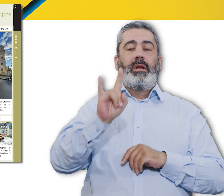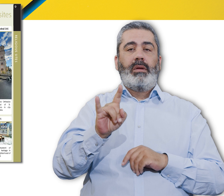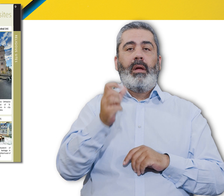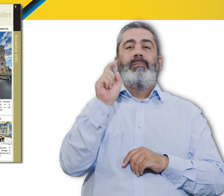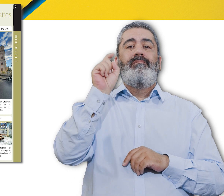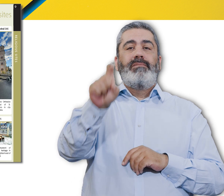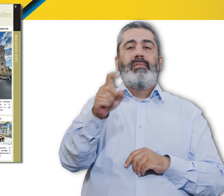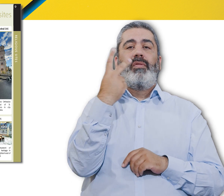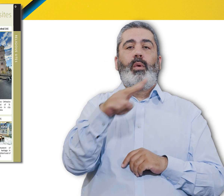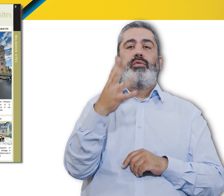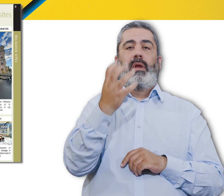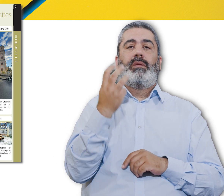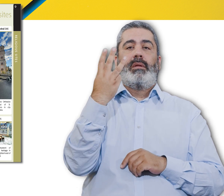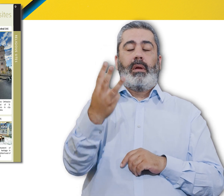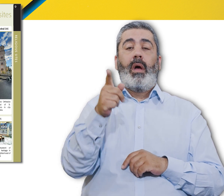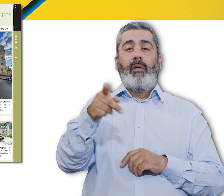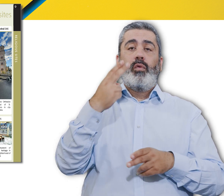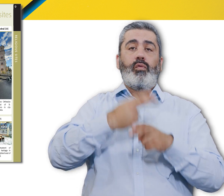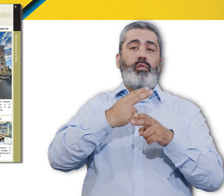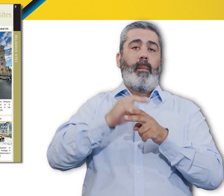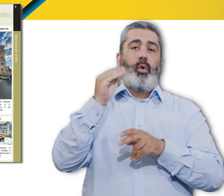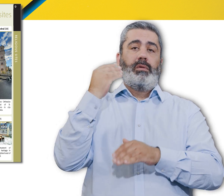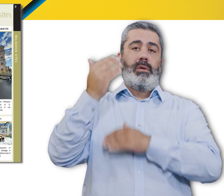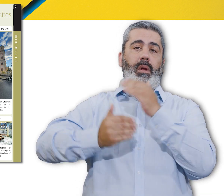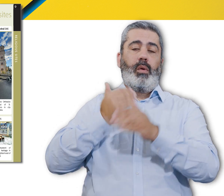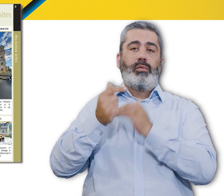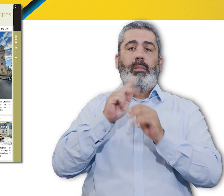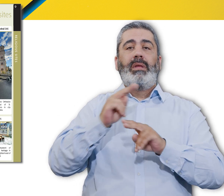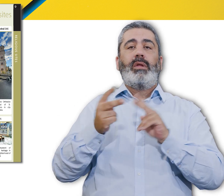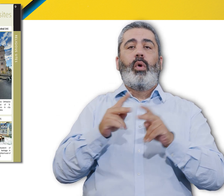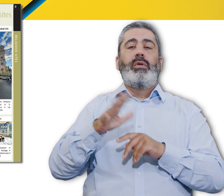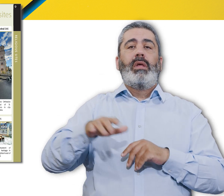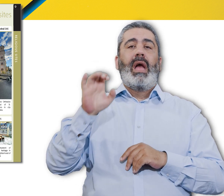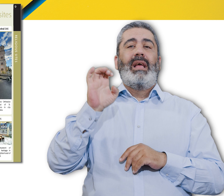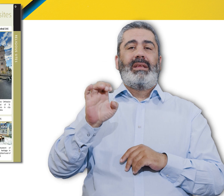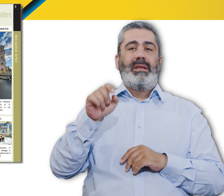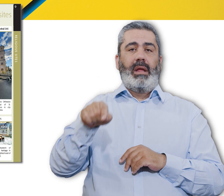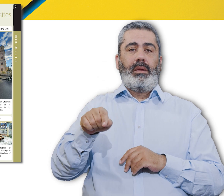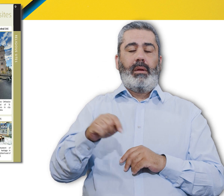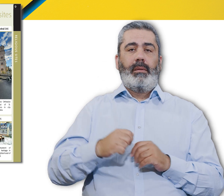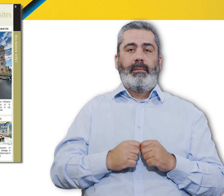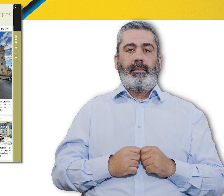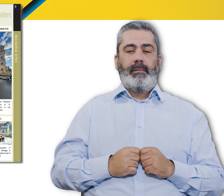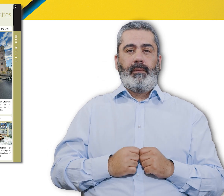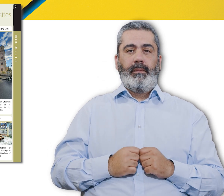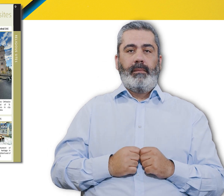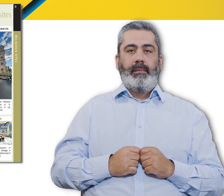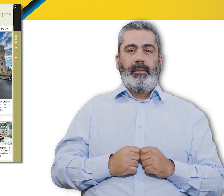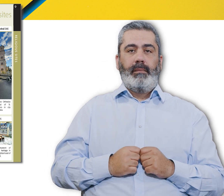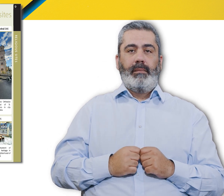number 243. Monument of cultural heritage in the neighbourhood of Shendal. End of page 9.